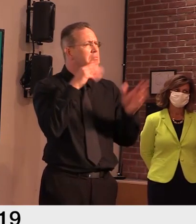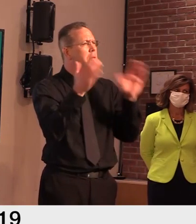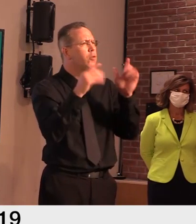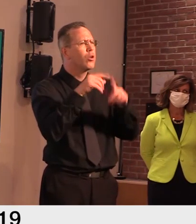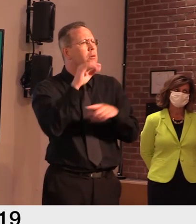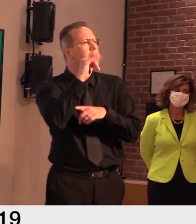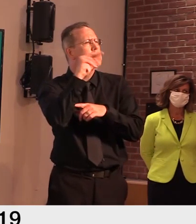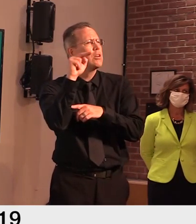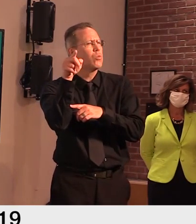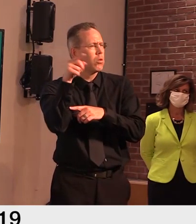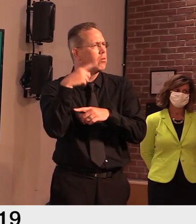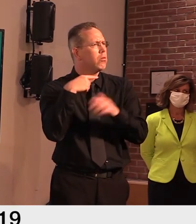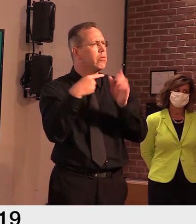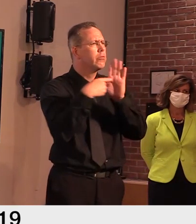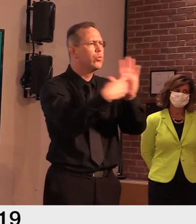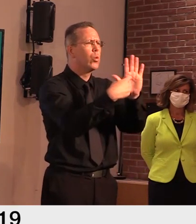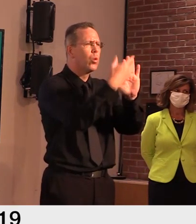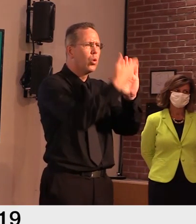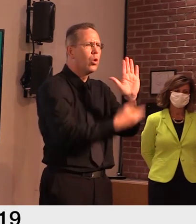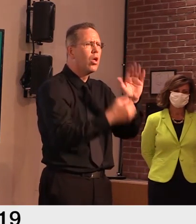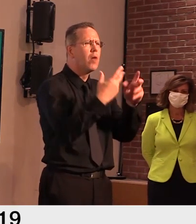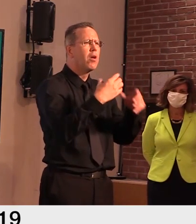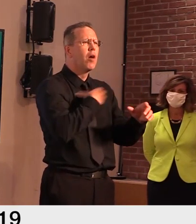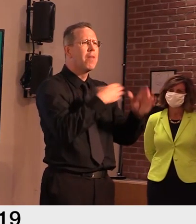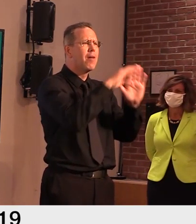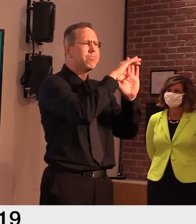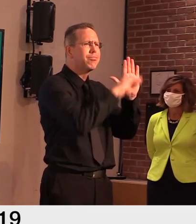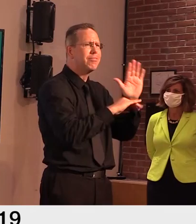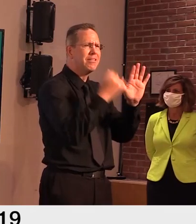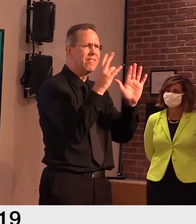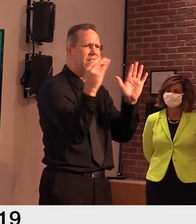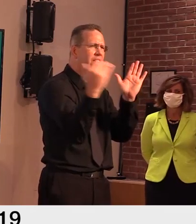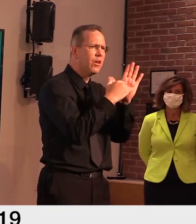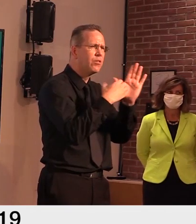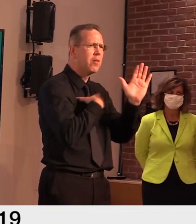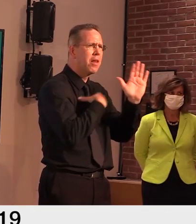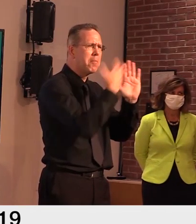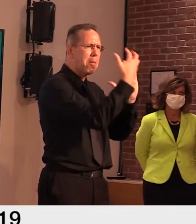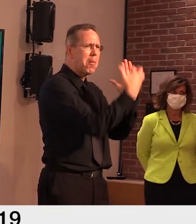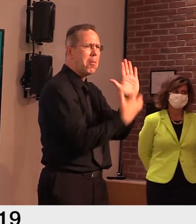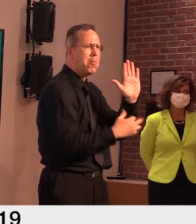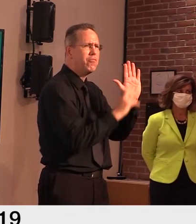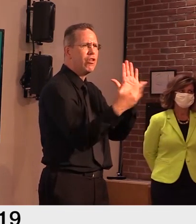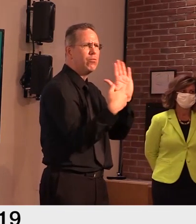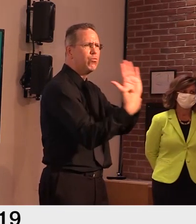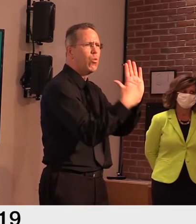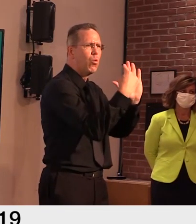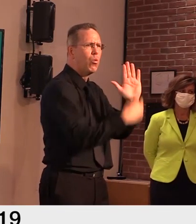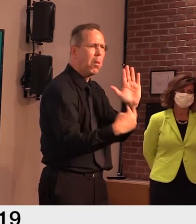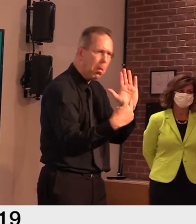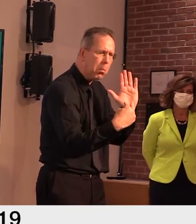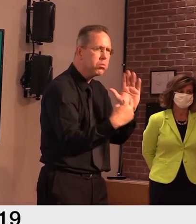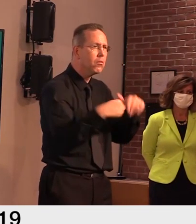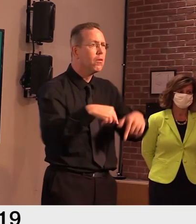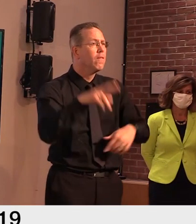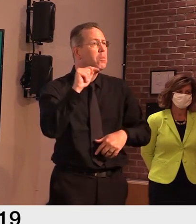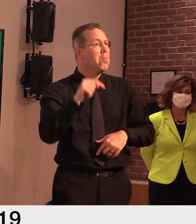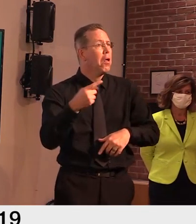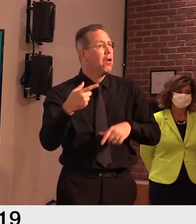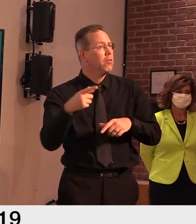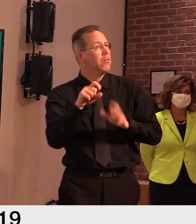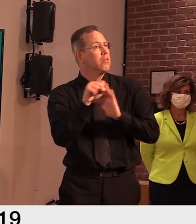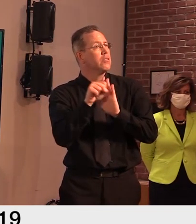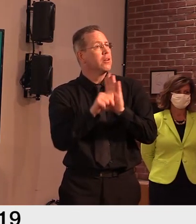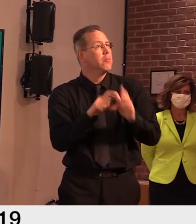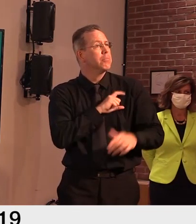police currently, you can't find anything out about any troopers at this point, except I think there's been a half a dozen cases that have become